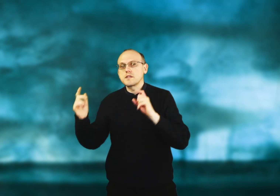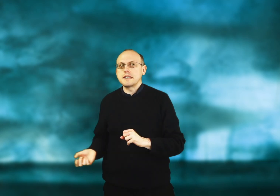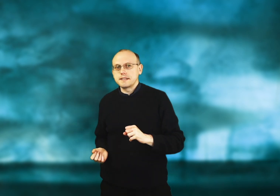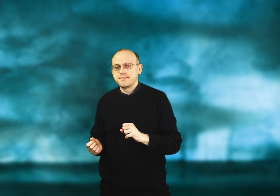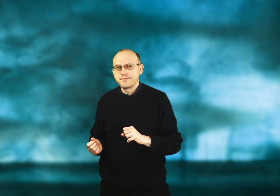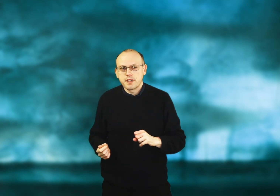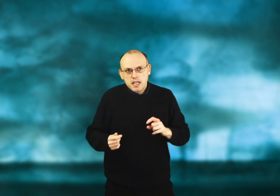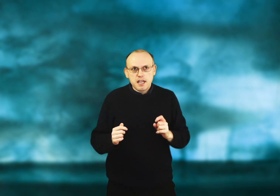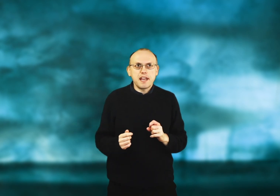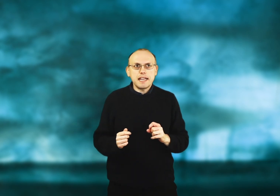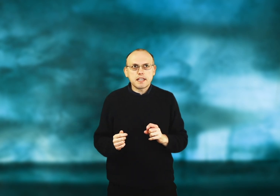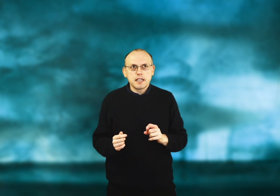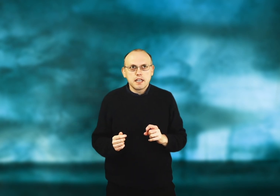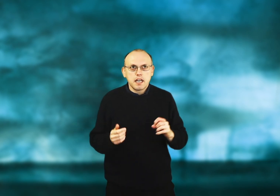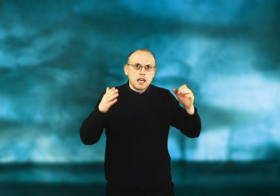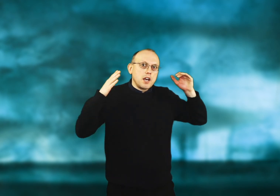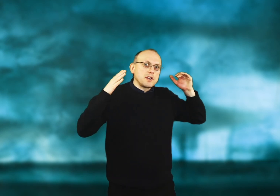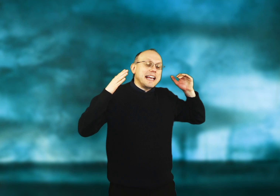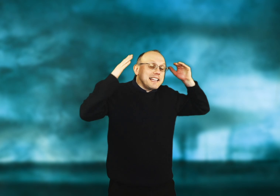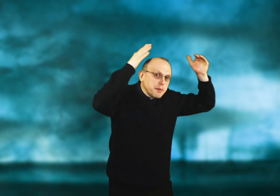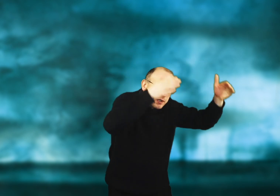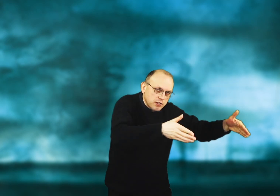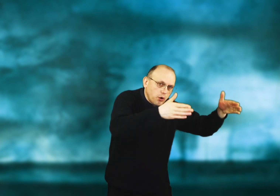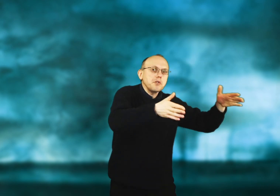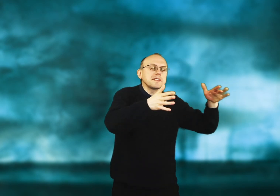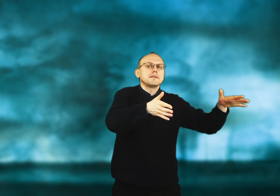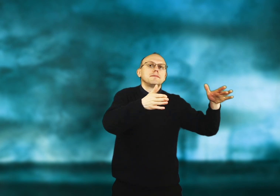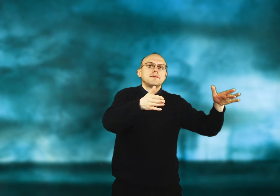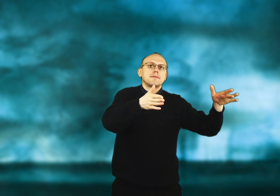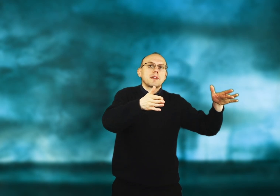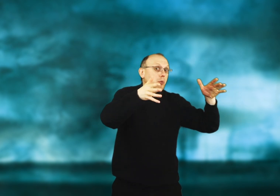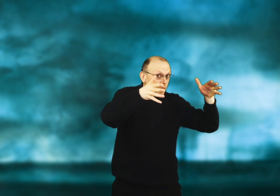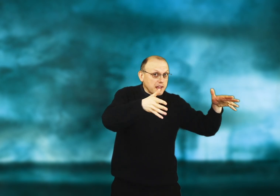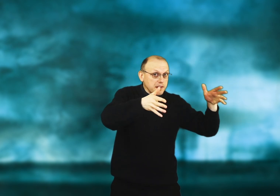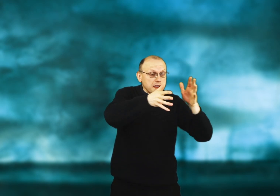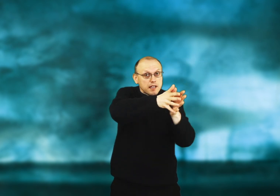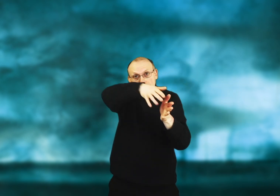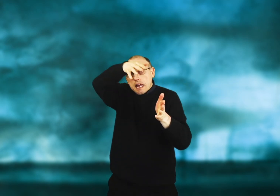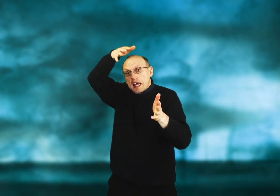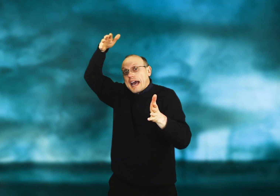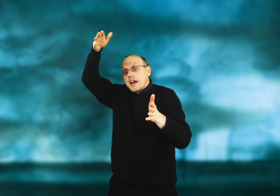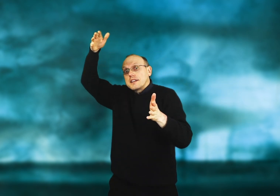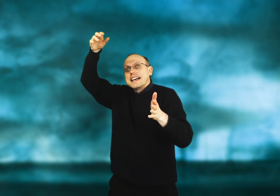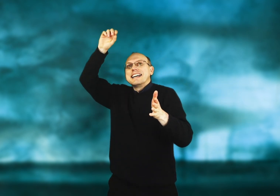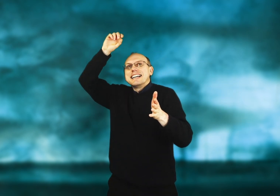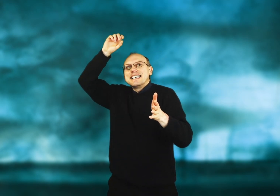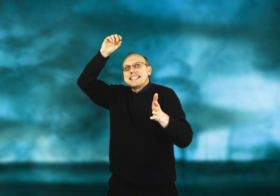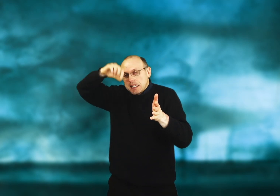clauses. They link an independent clause with an